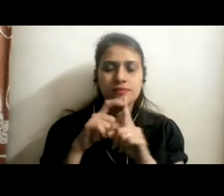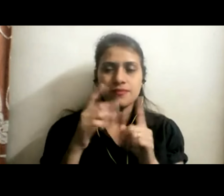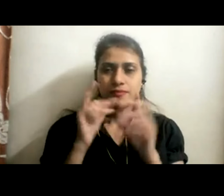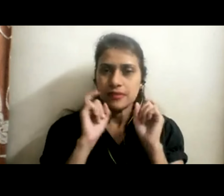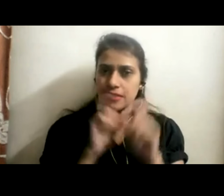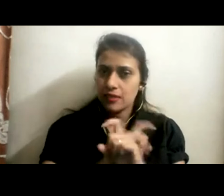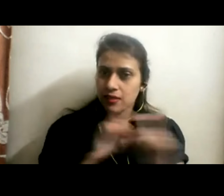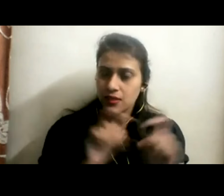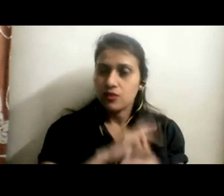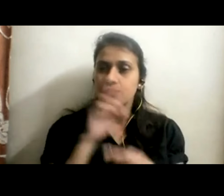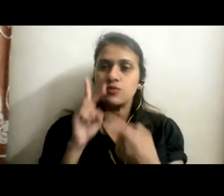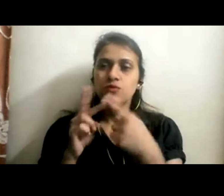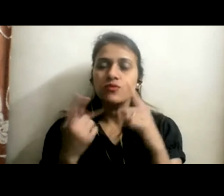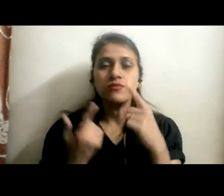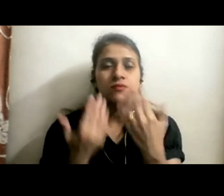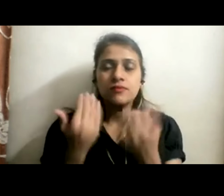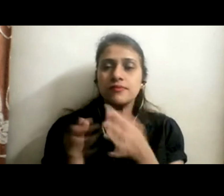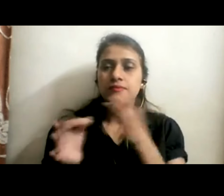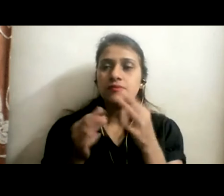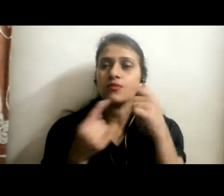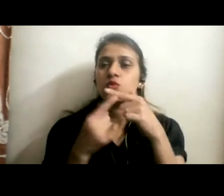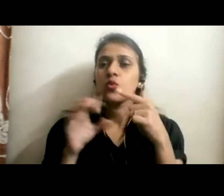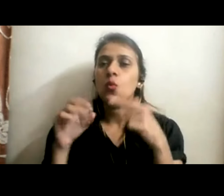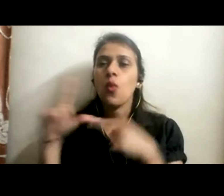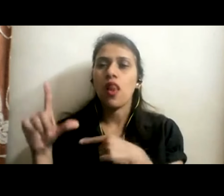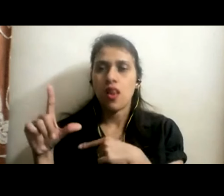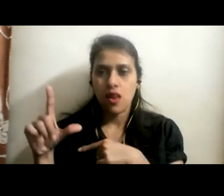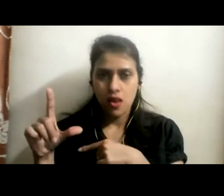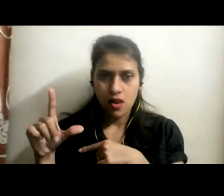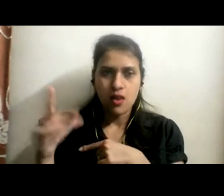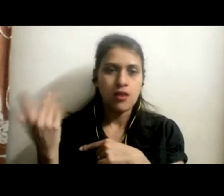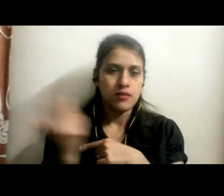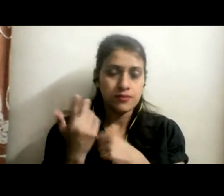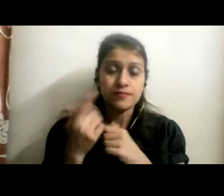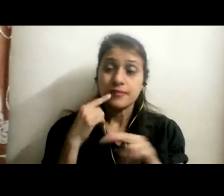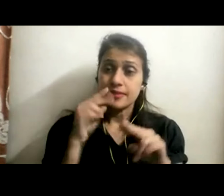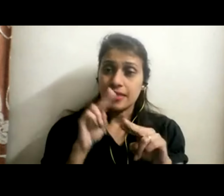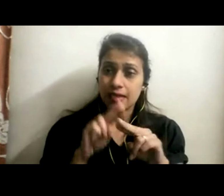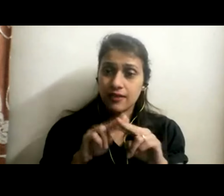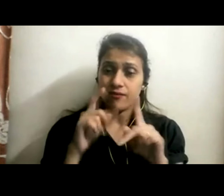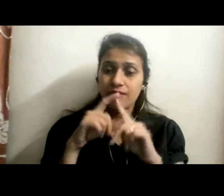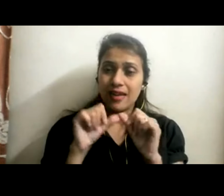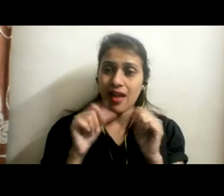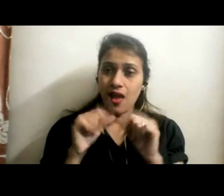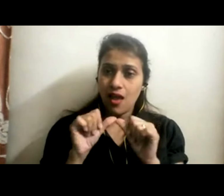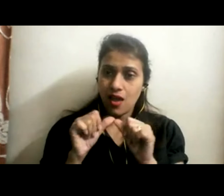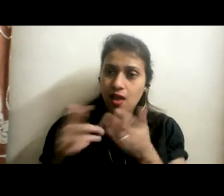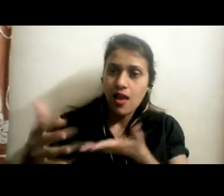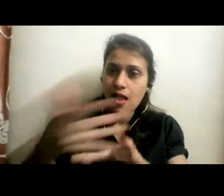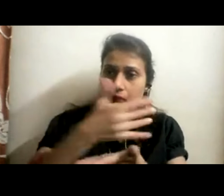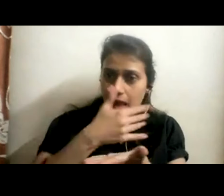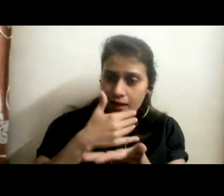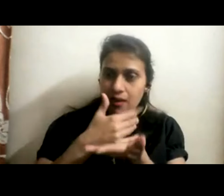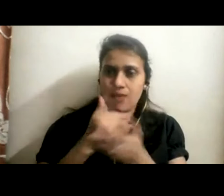The tools are basically instruments from which we collect data. For example, if I am doing an interview, if I am doing